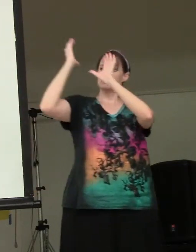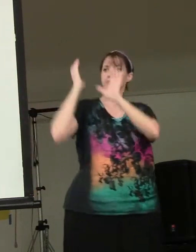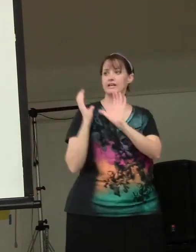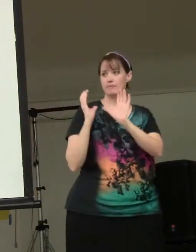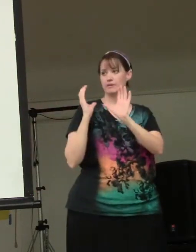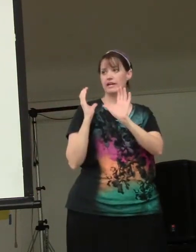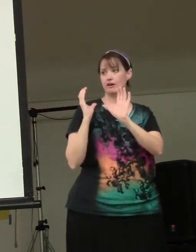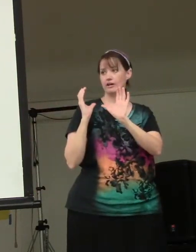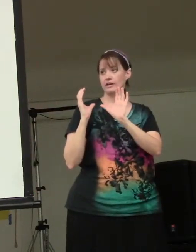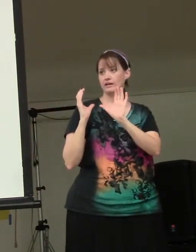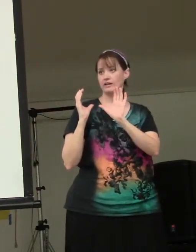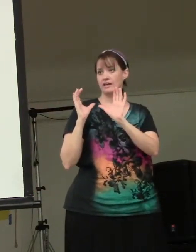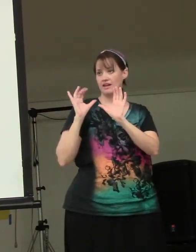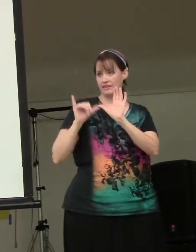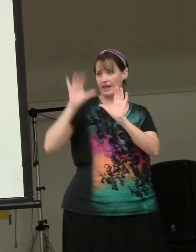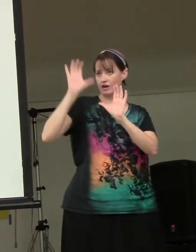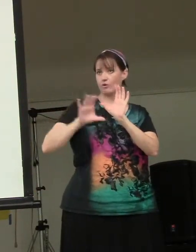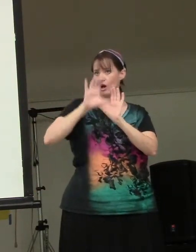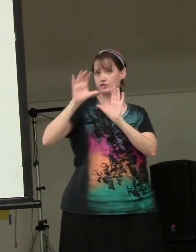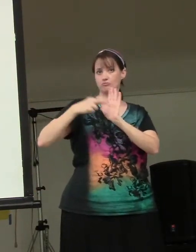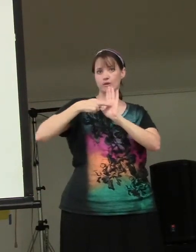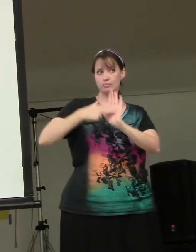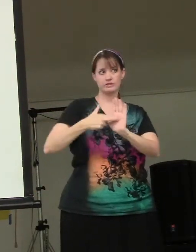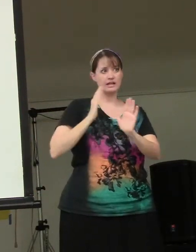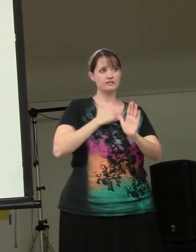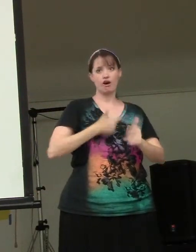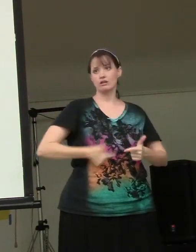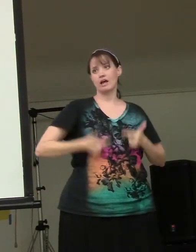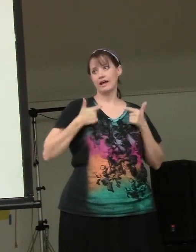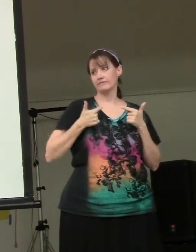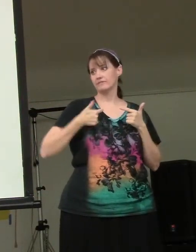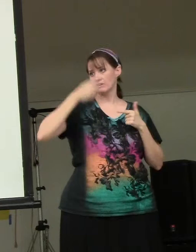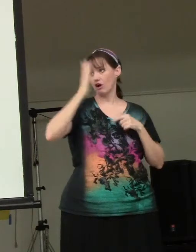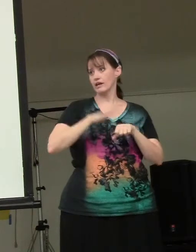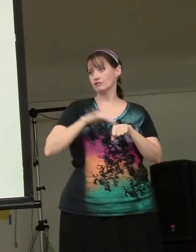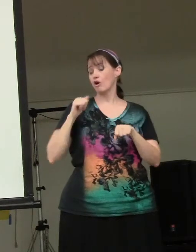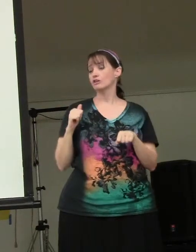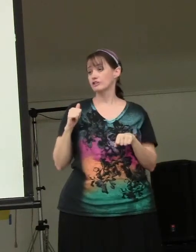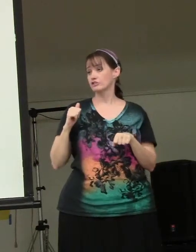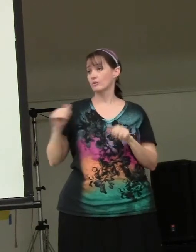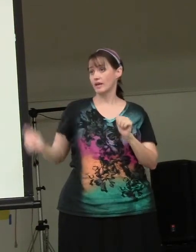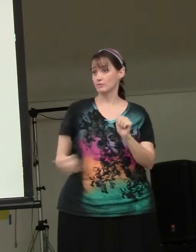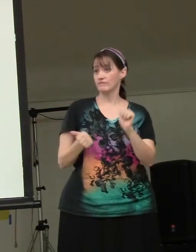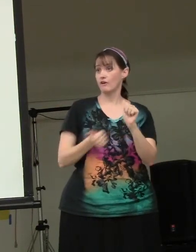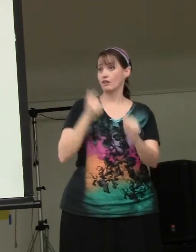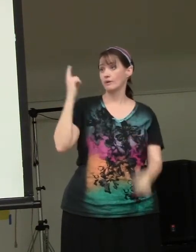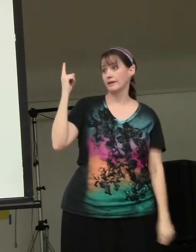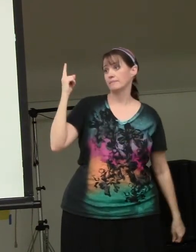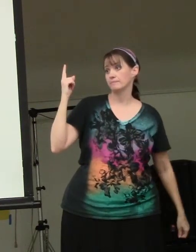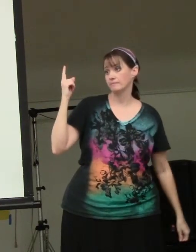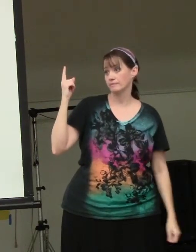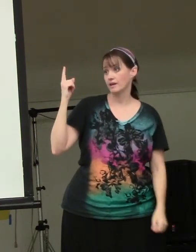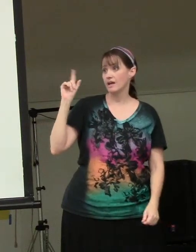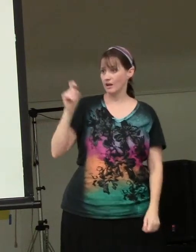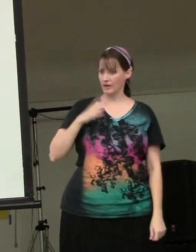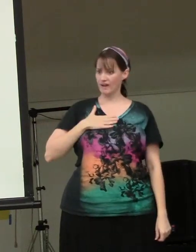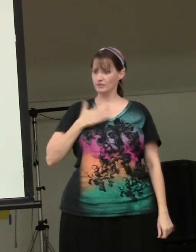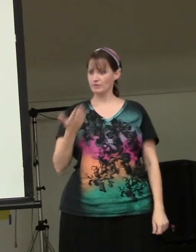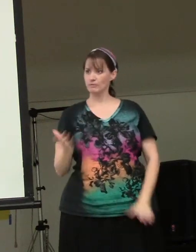pick up and carry. That cross represents our life that God has called us to as we follow Him. And we have to be willing